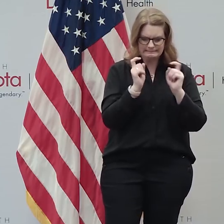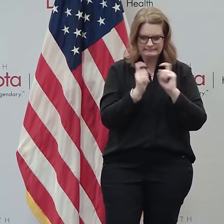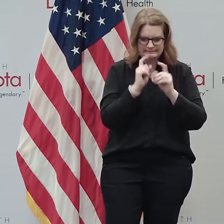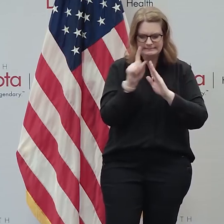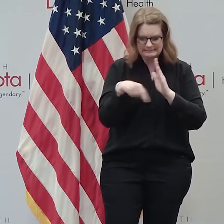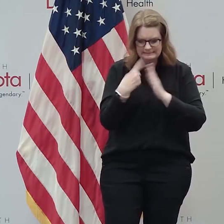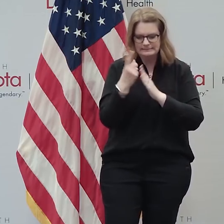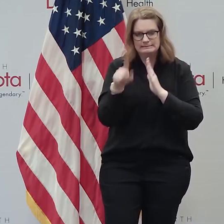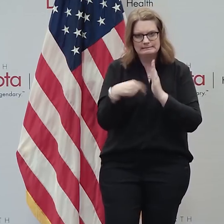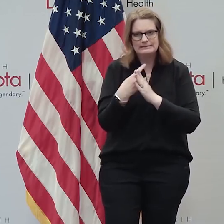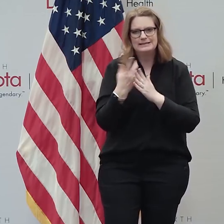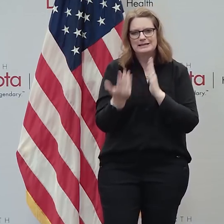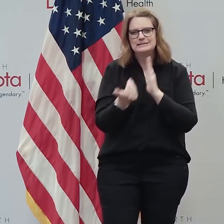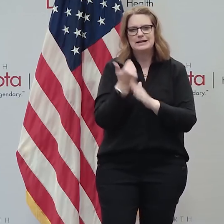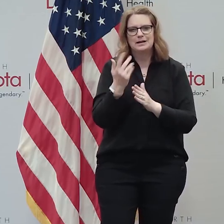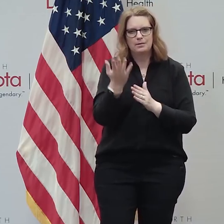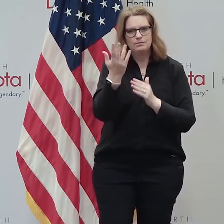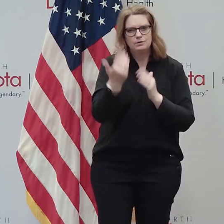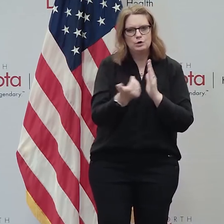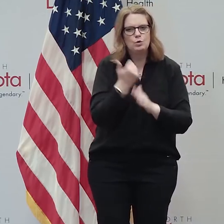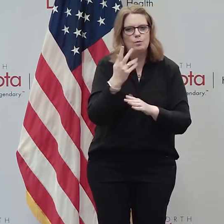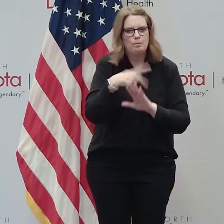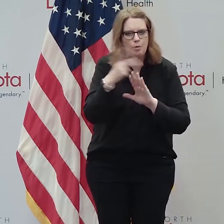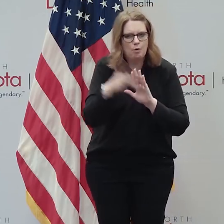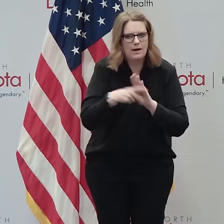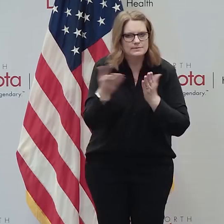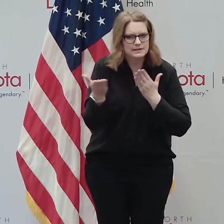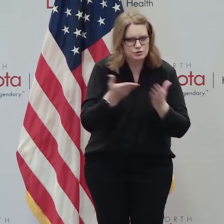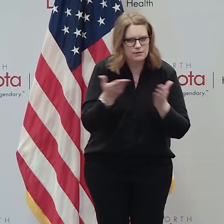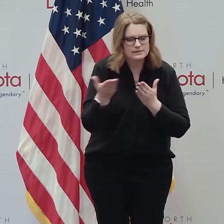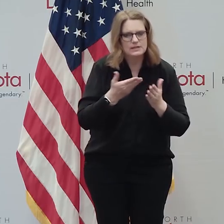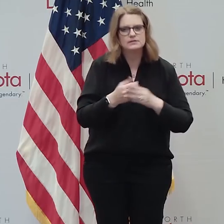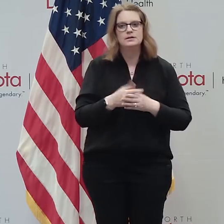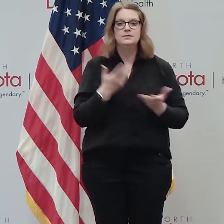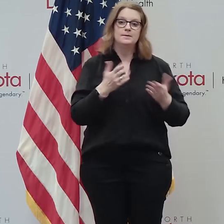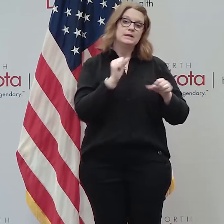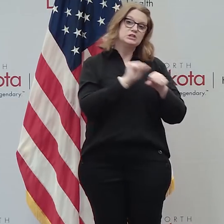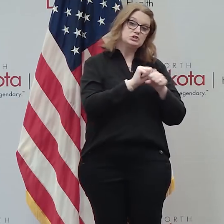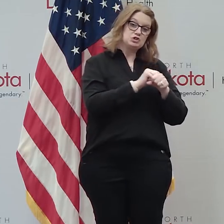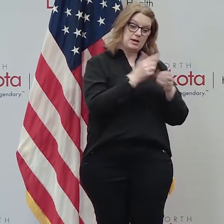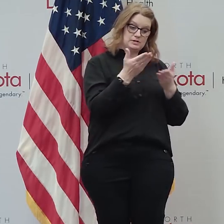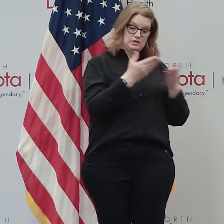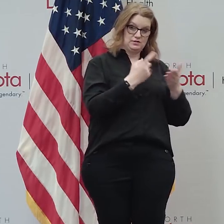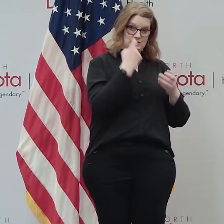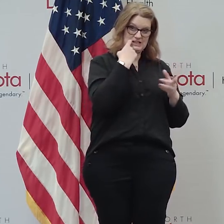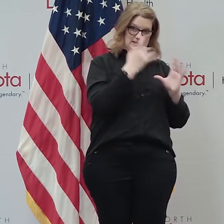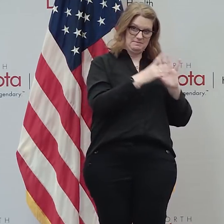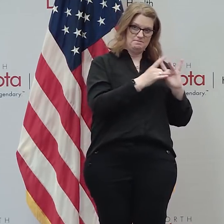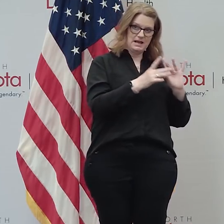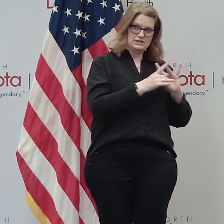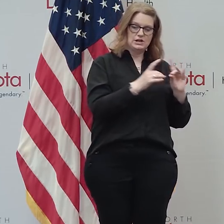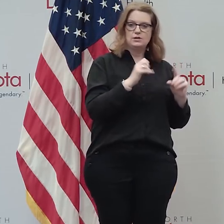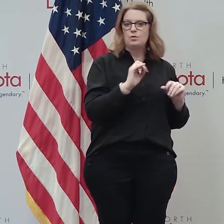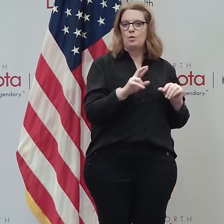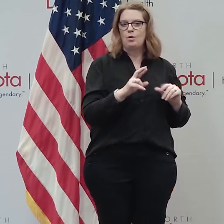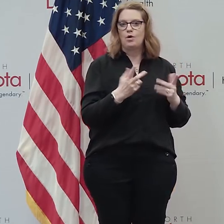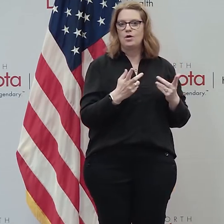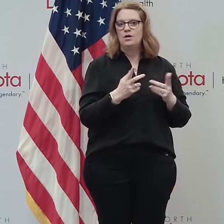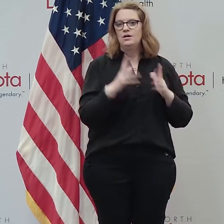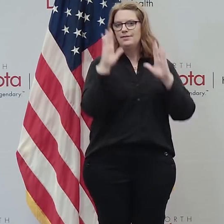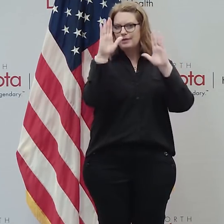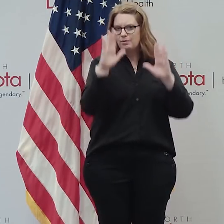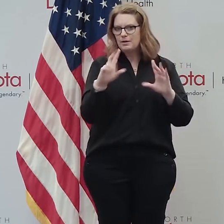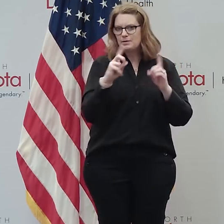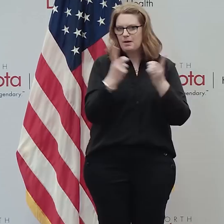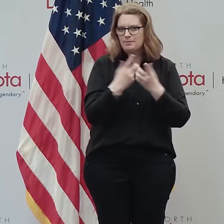ramping up, creating new programs and services. And whether that's, again, whether a job service we just mentioned, our incredible Department of Health,